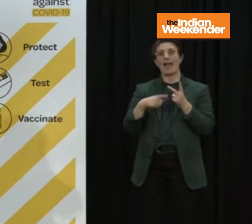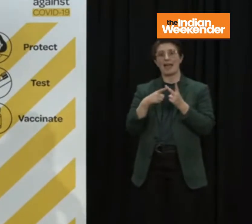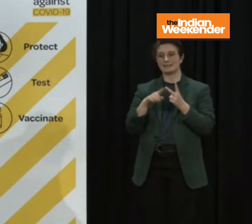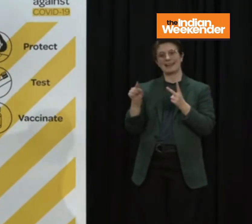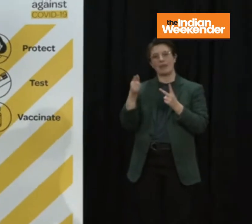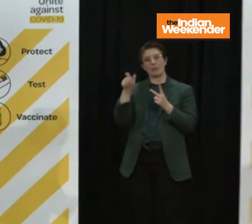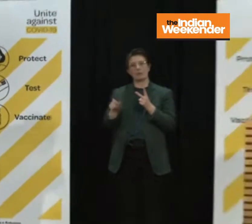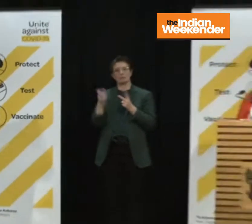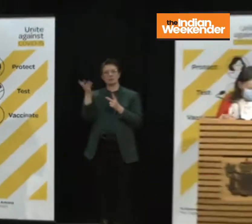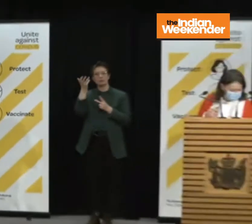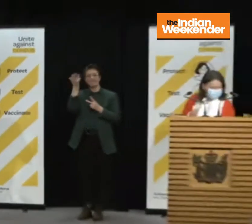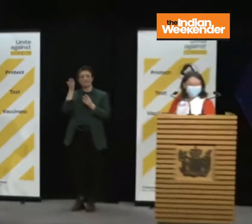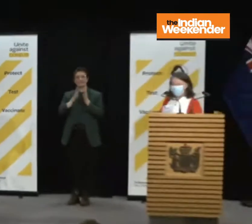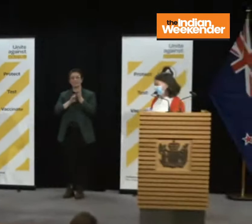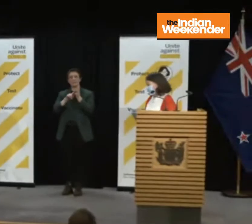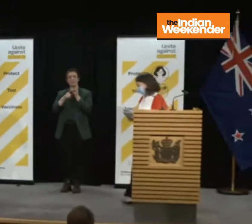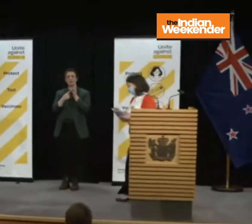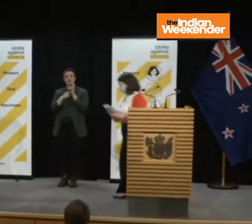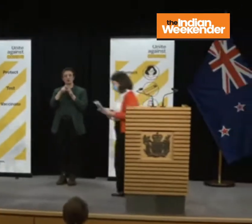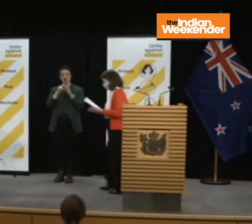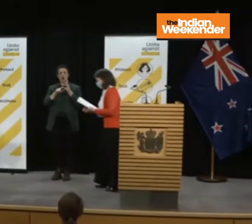everyone.